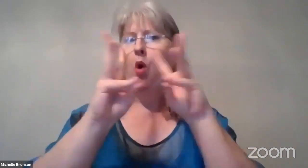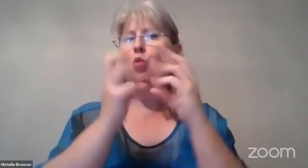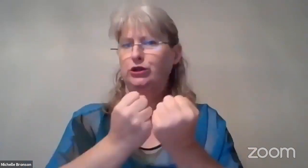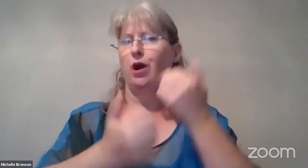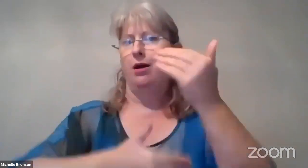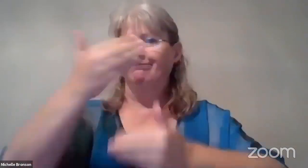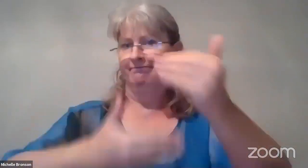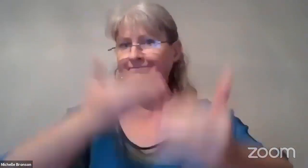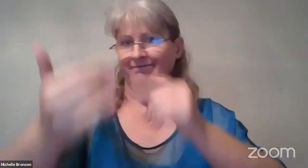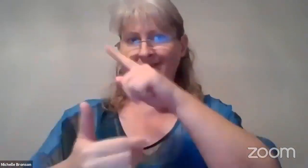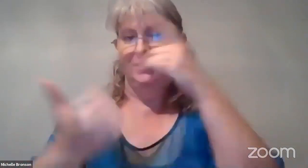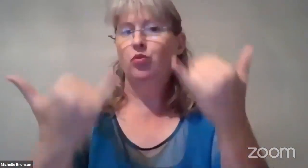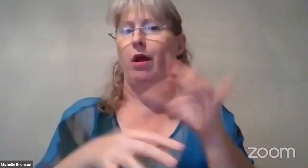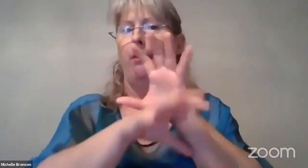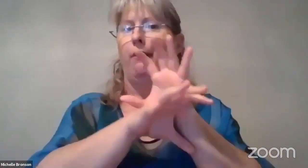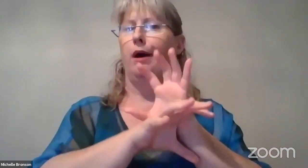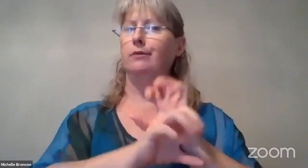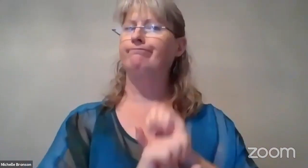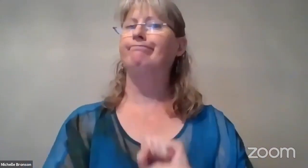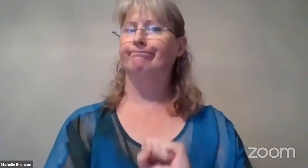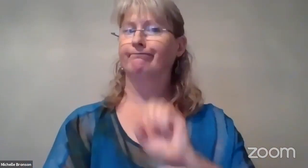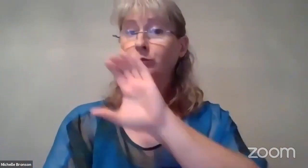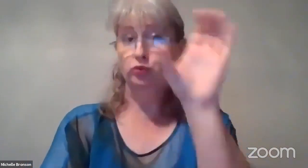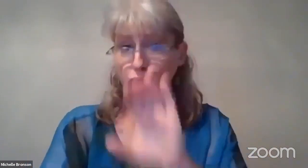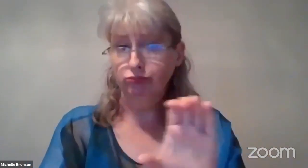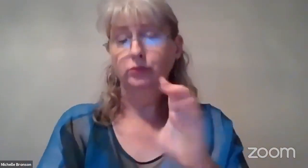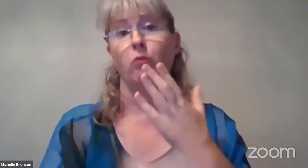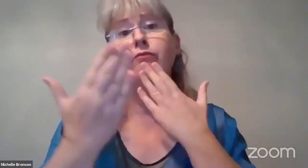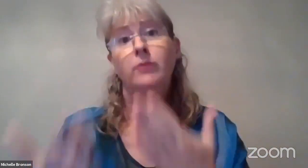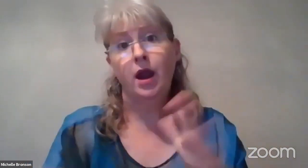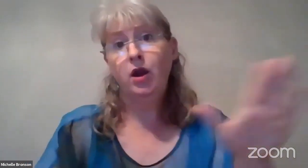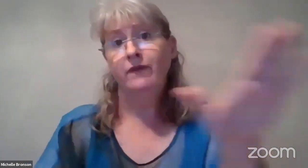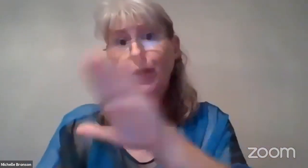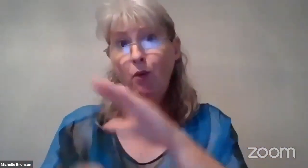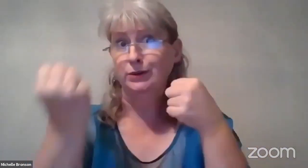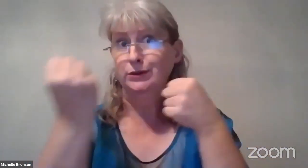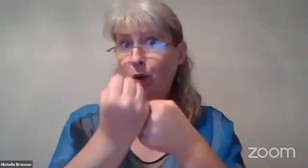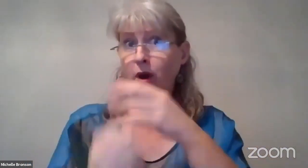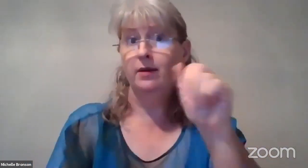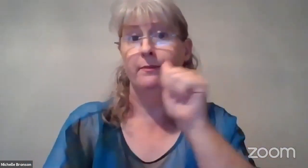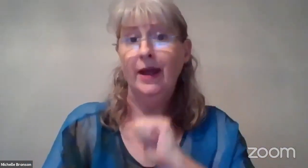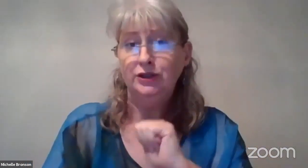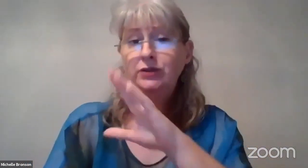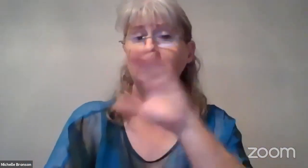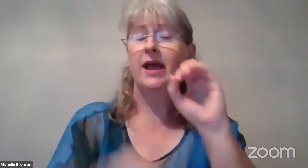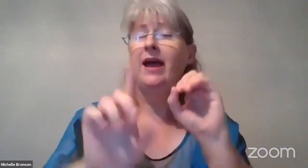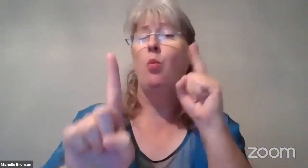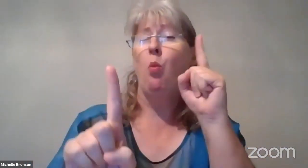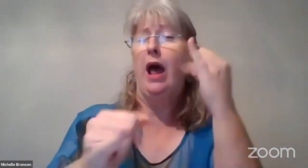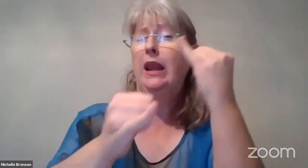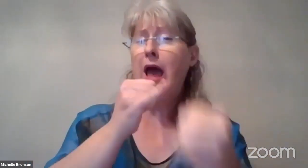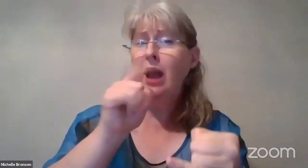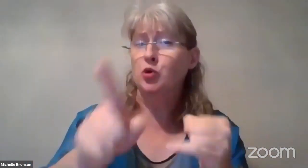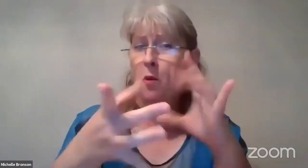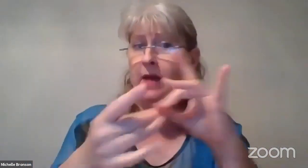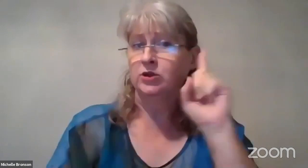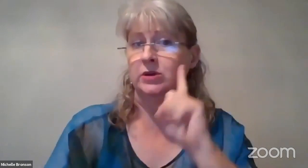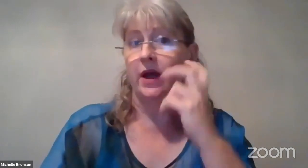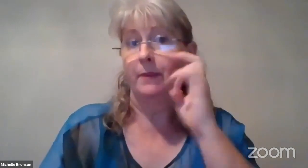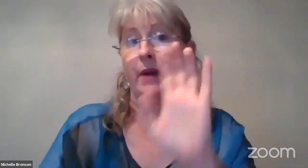topics for workshops, and you will see more and more as we become more familiar with using Zoom. Thank you so much